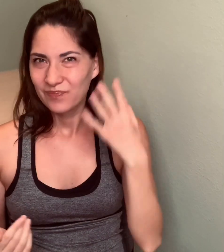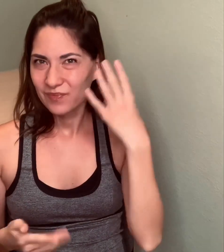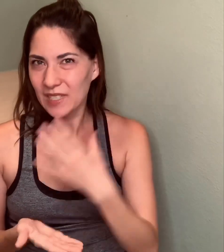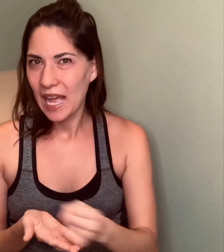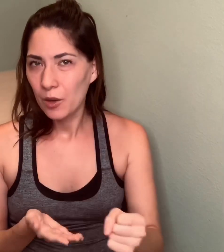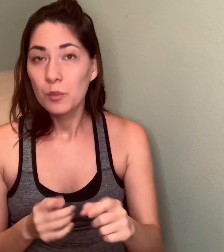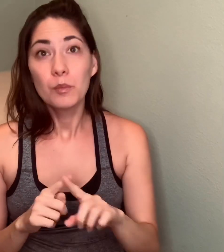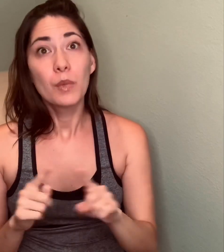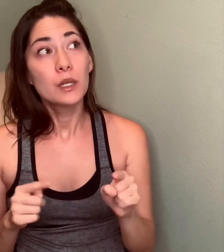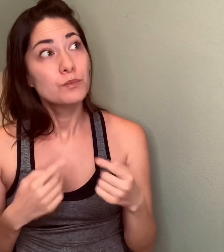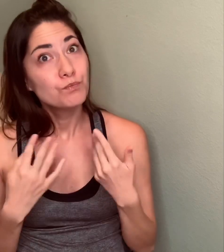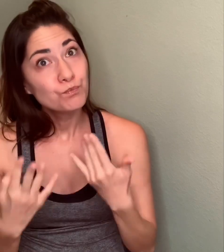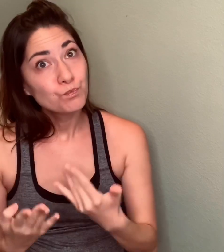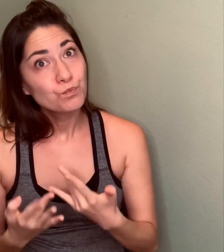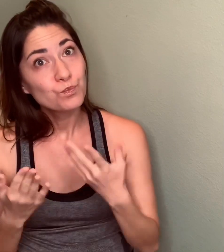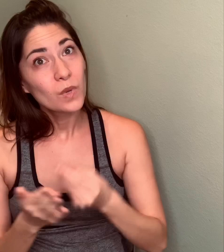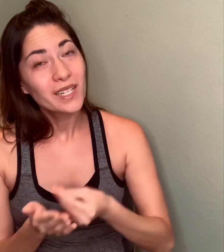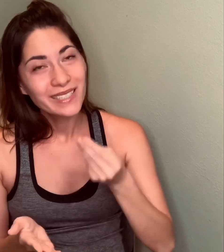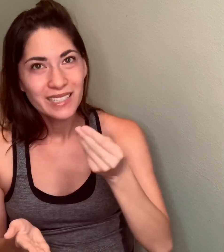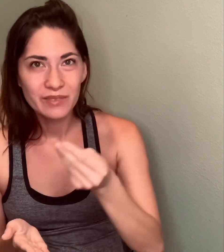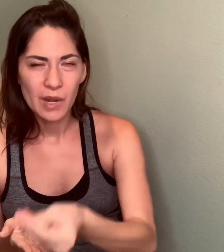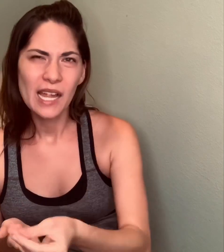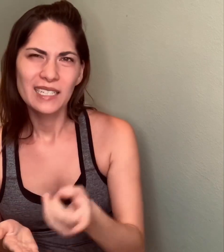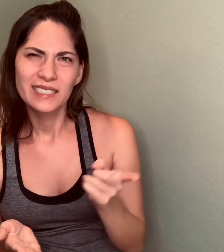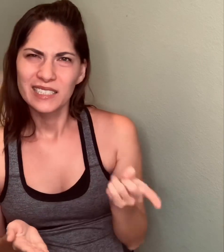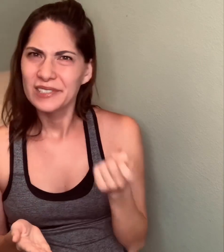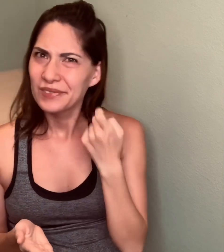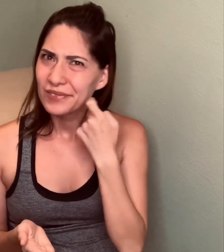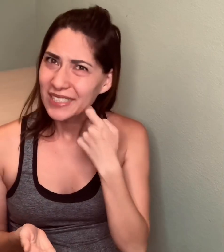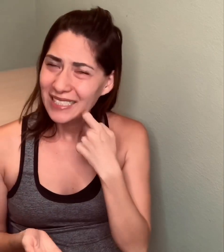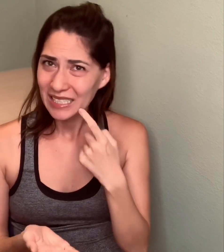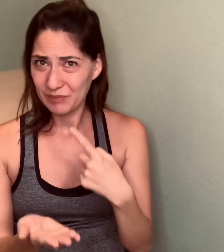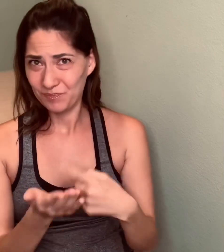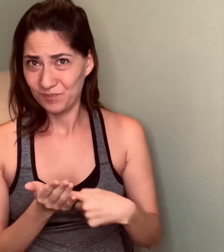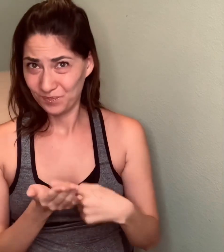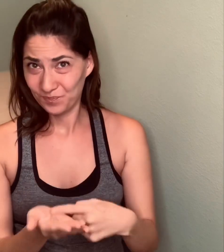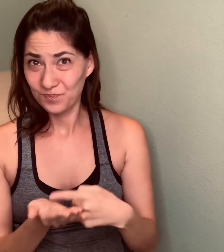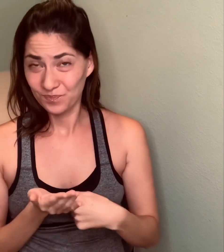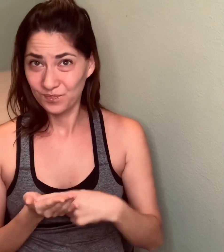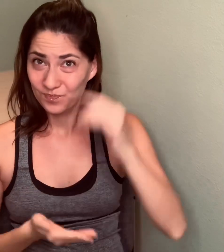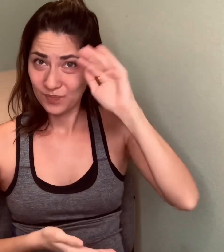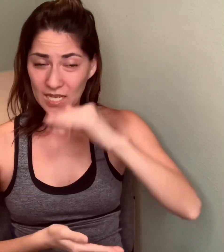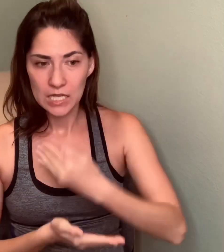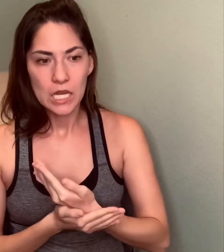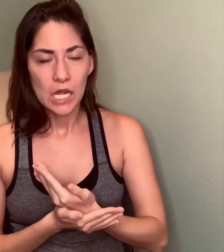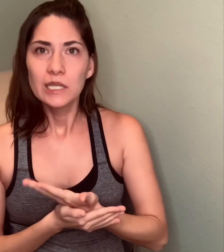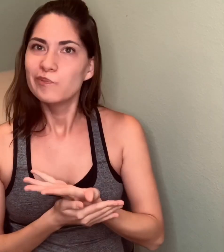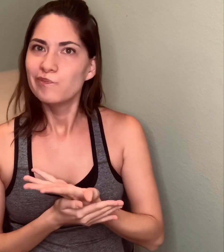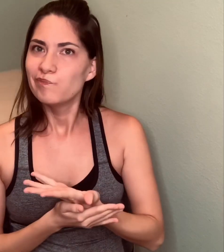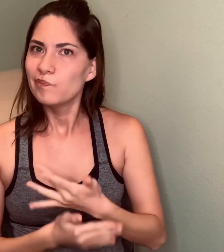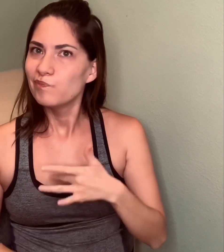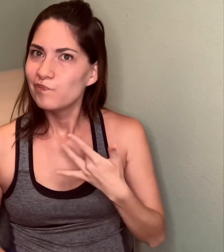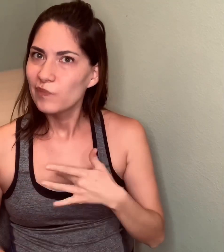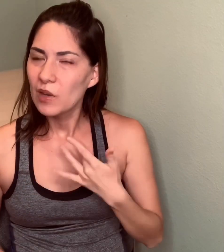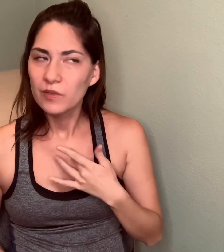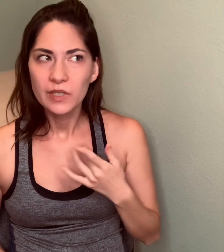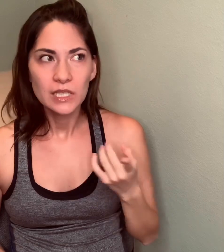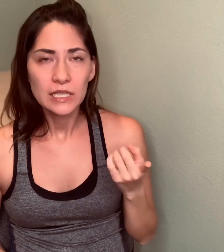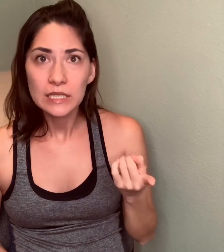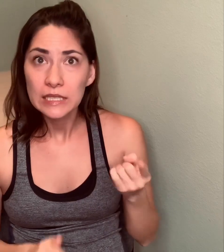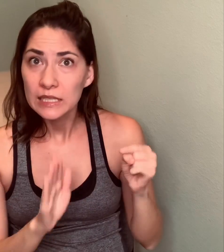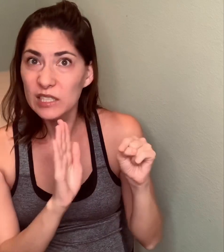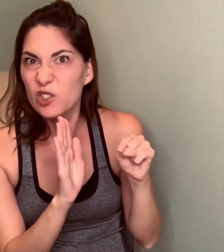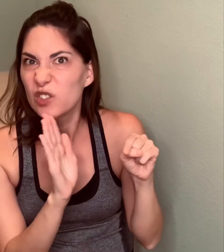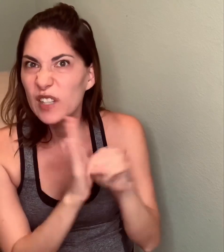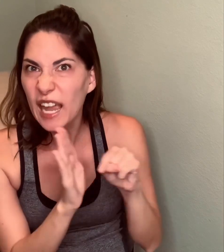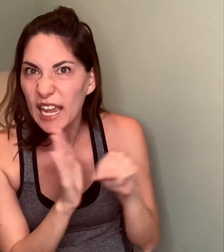be sad or angry. Those are things to avoid. And so I'm trying to find healthy ways to introduce that